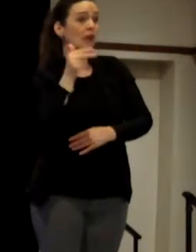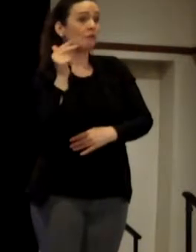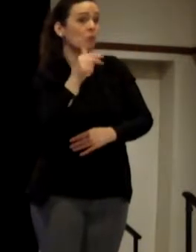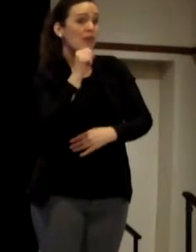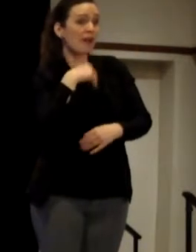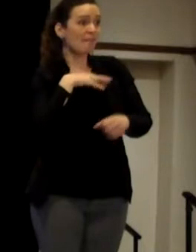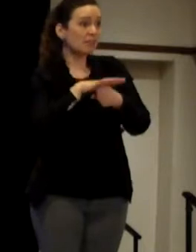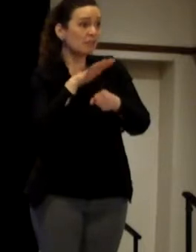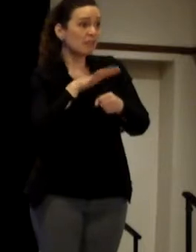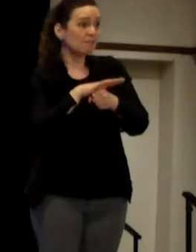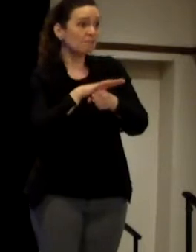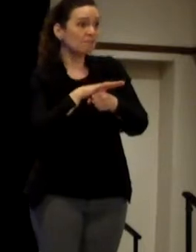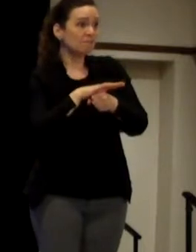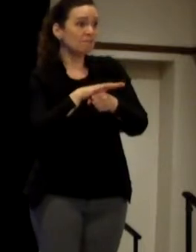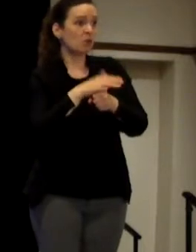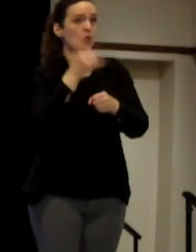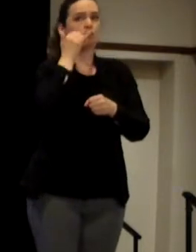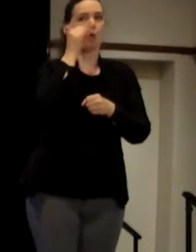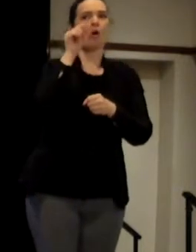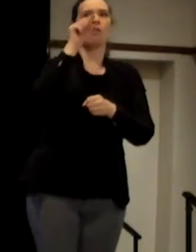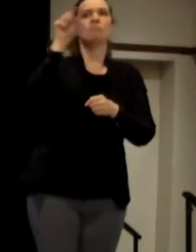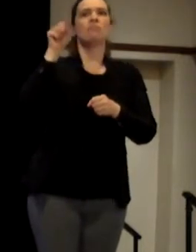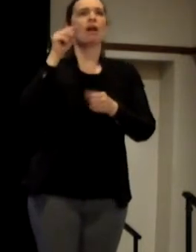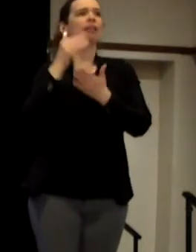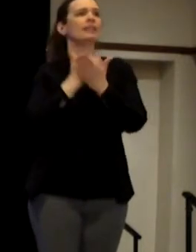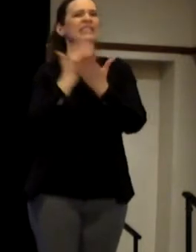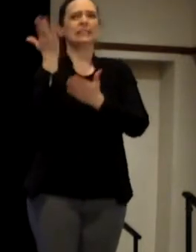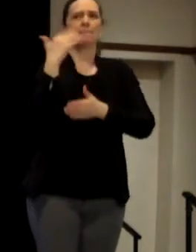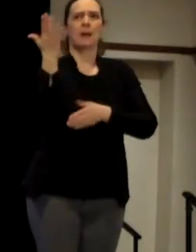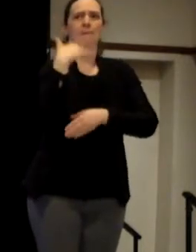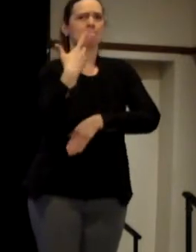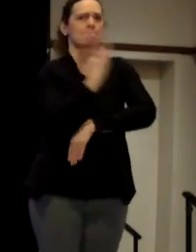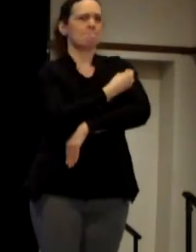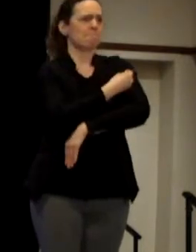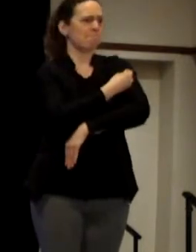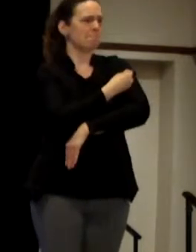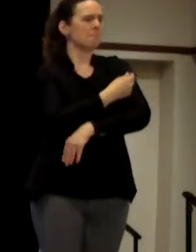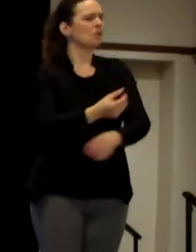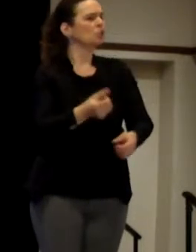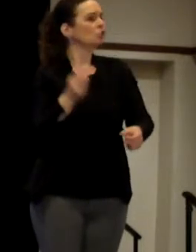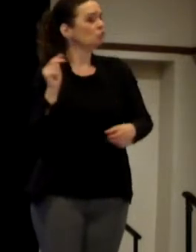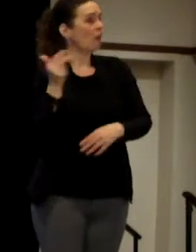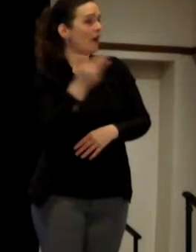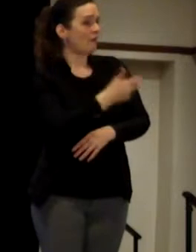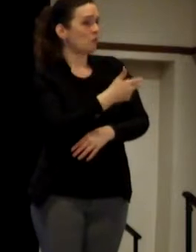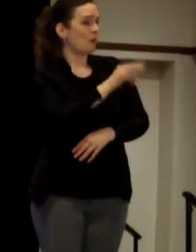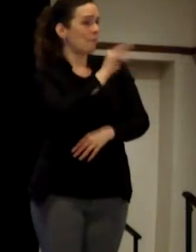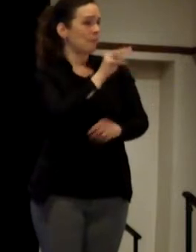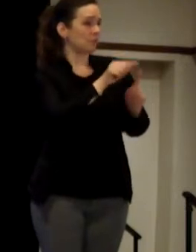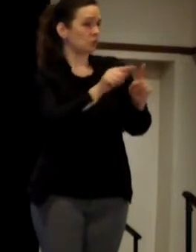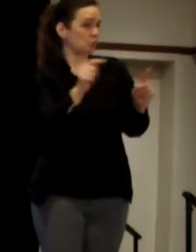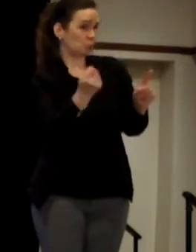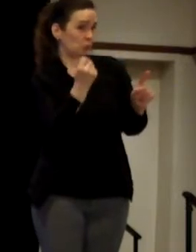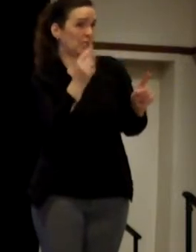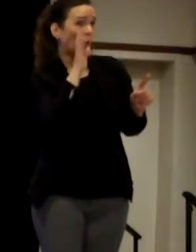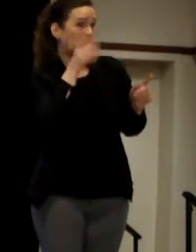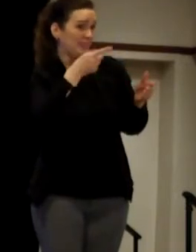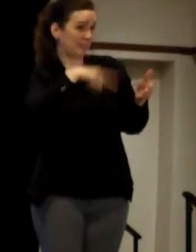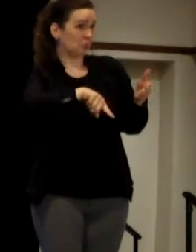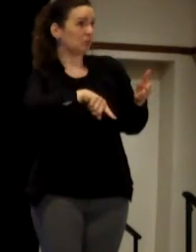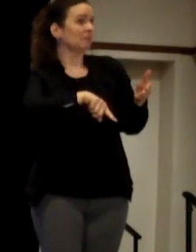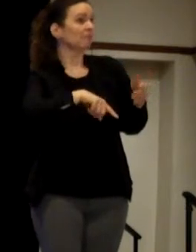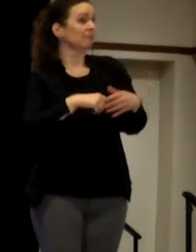them fill in those appointments. Drive-through is Monday and Tuesday. Yes. Appointments go up at 4 o'clock tonight, Yes. this afternoon. Whatever. Get your appointment for the